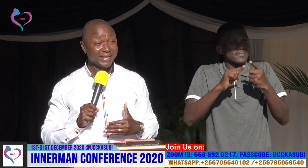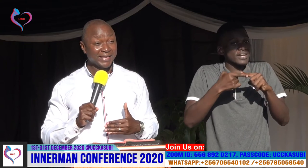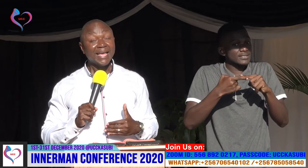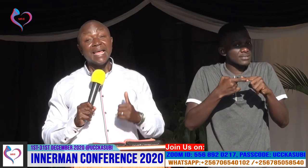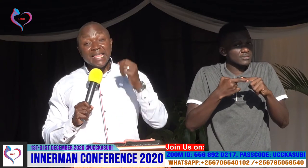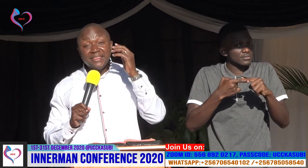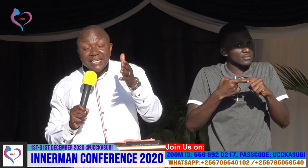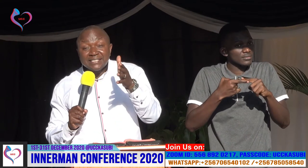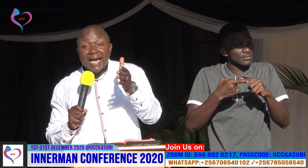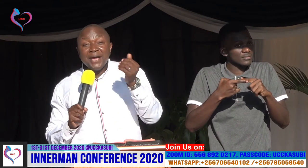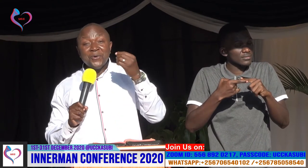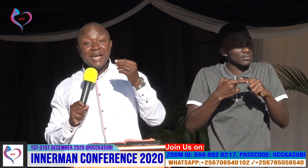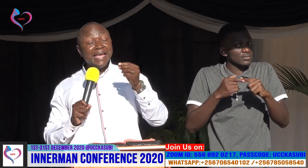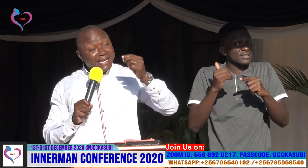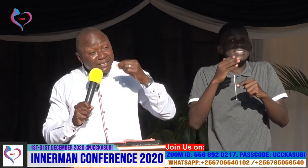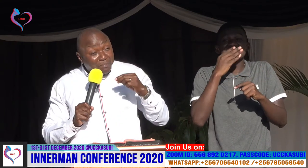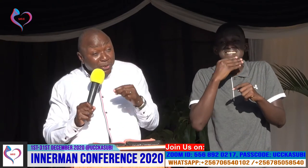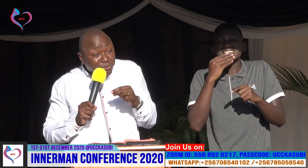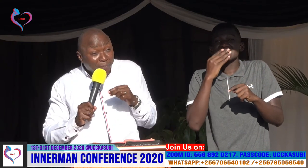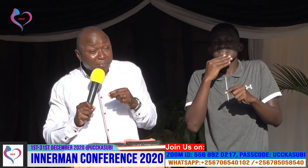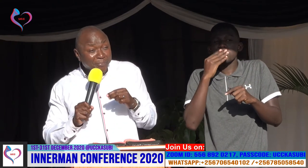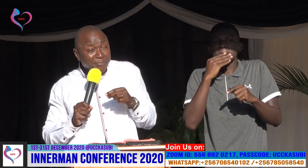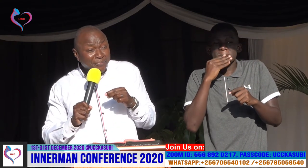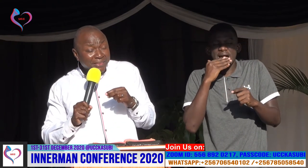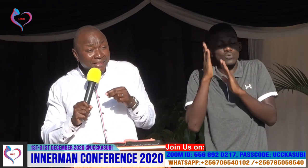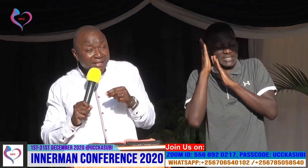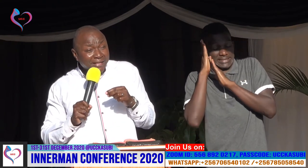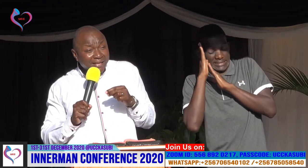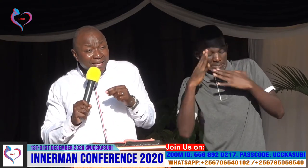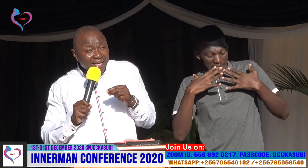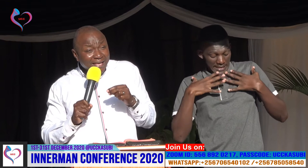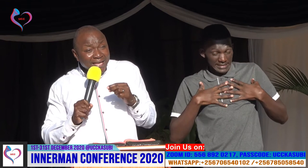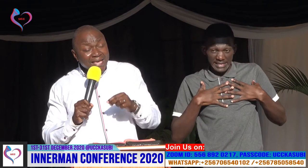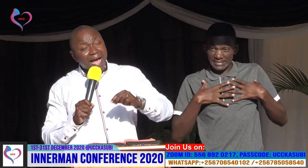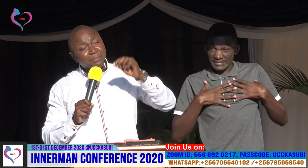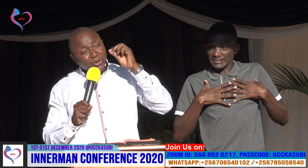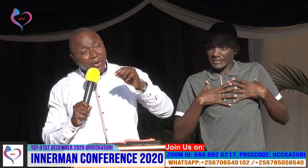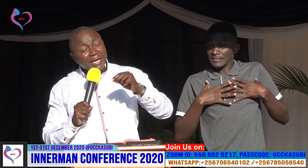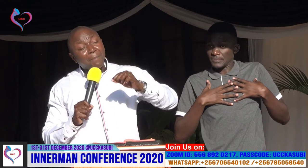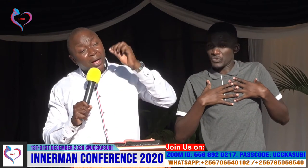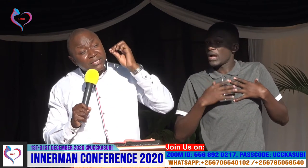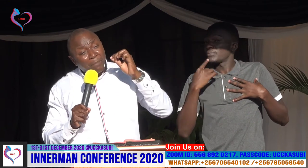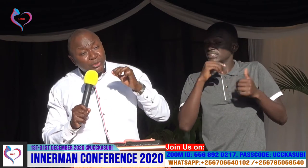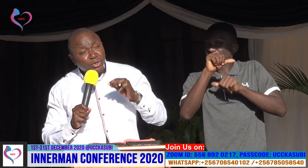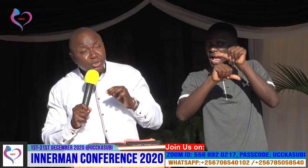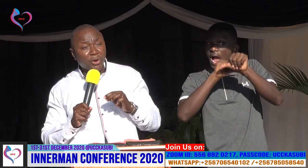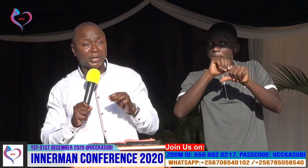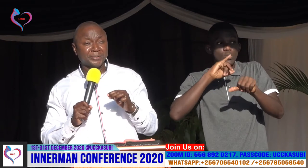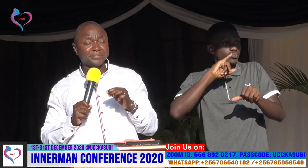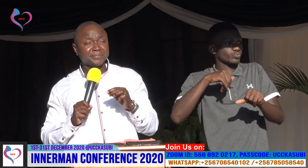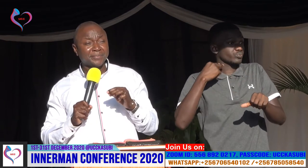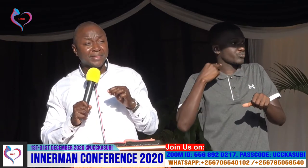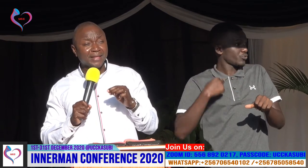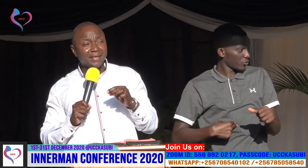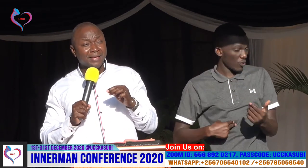This guy who lay in his bosom. Ono mukwano gwe yalinga mu kifuba kye. Here I'm talking about Apostle John.